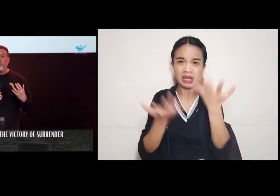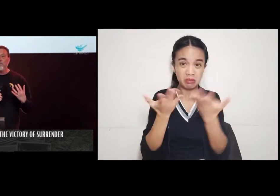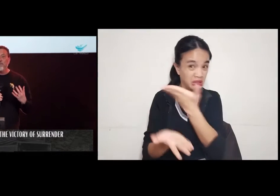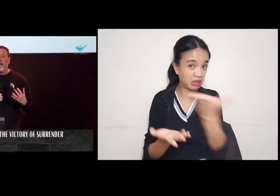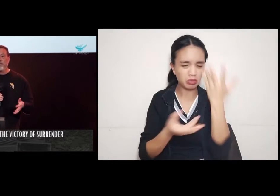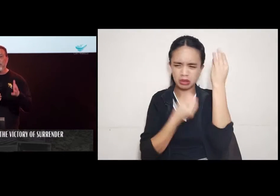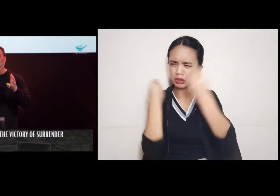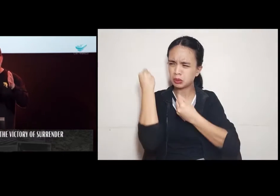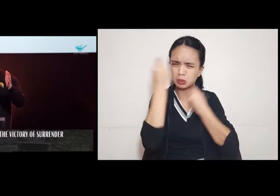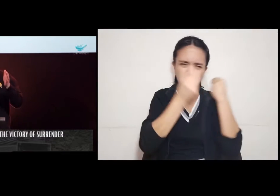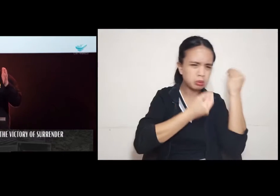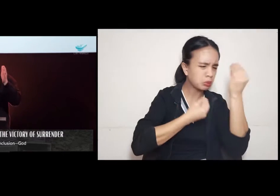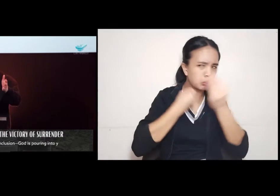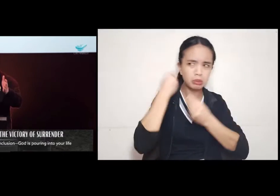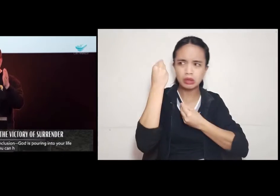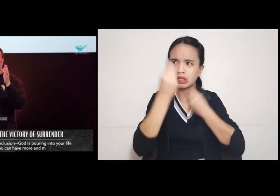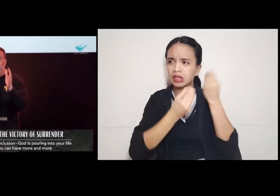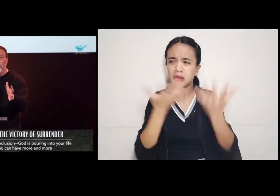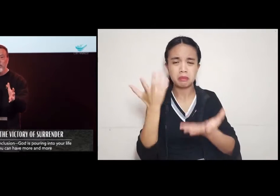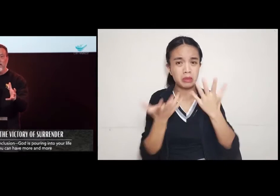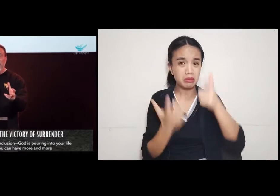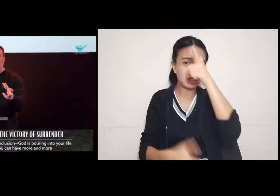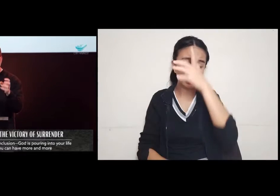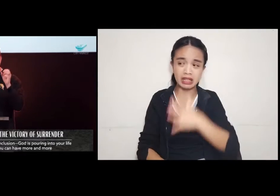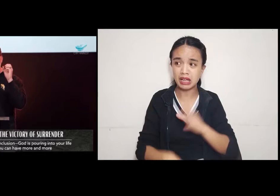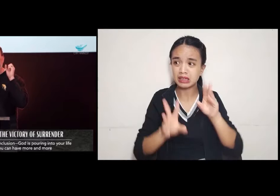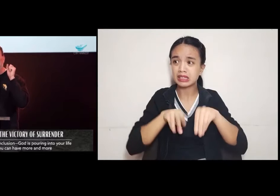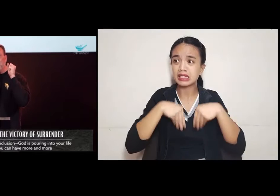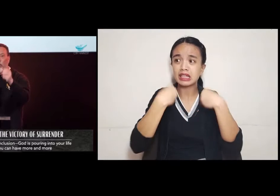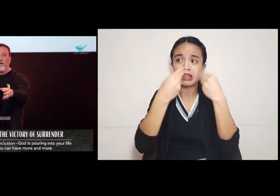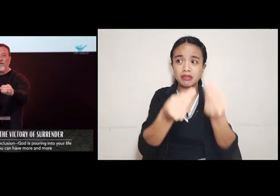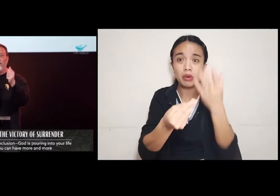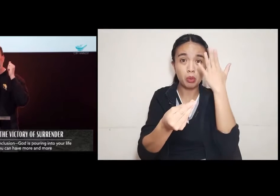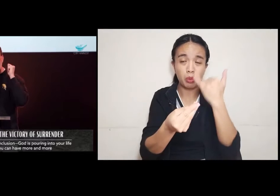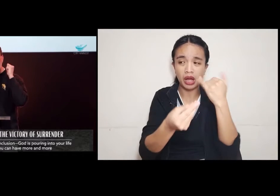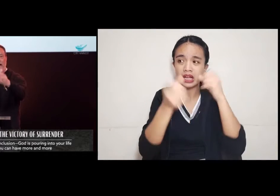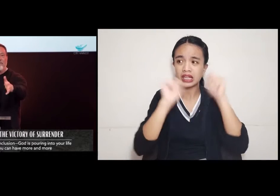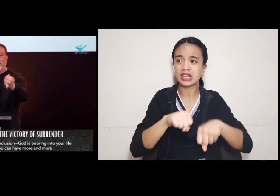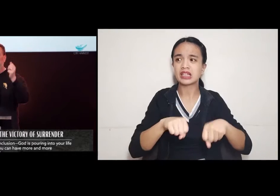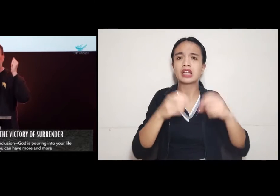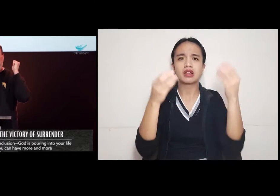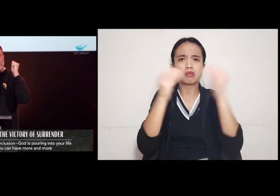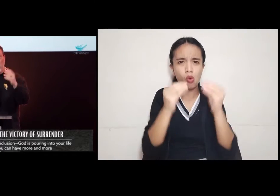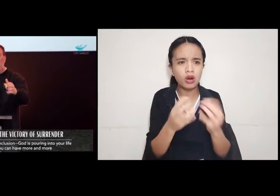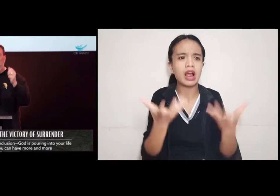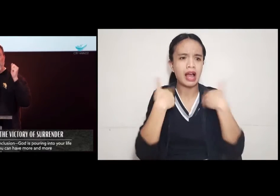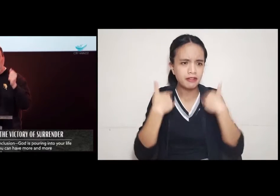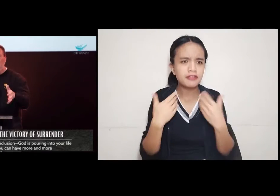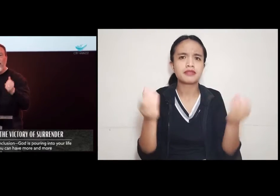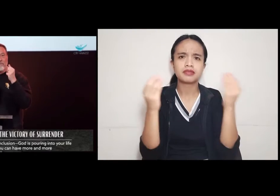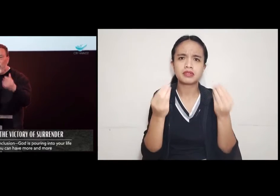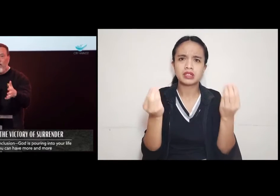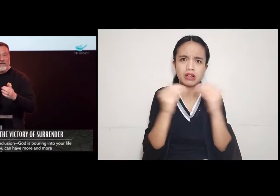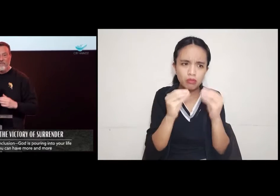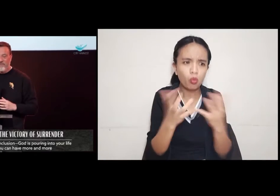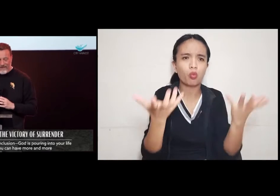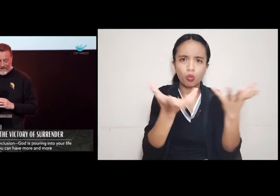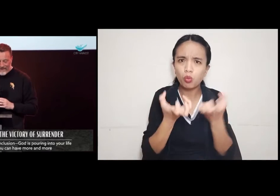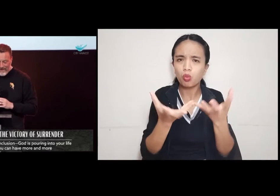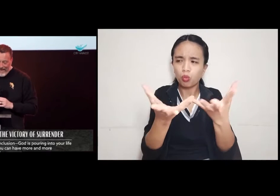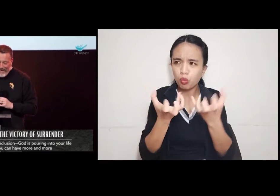confuse you into a false conclusion that God is pouring things into your life just so you can have more and more and